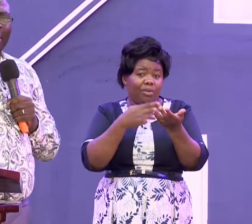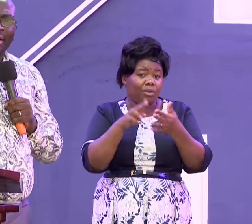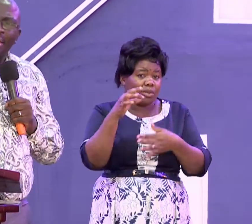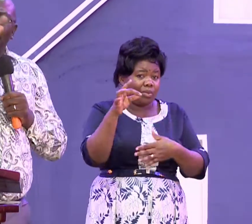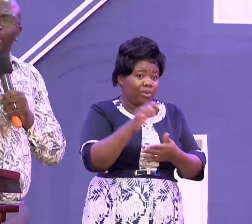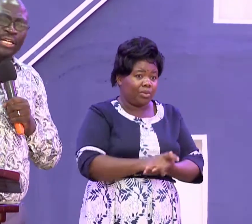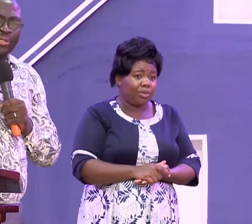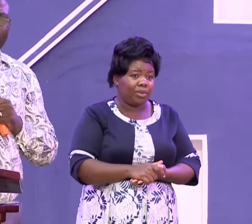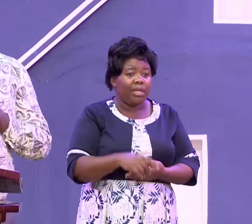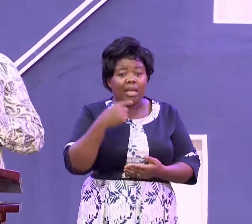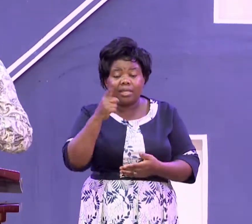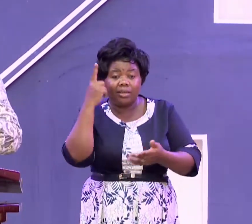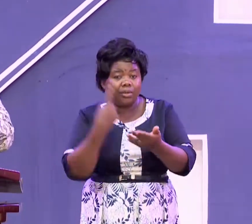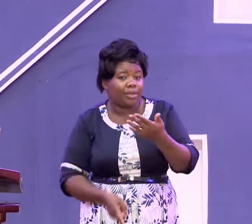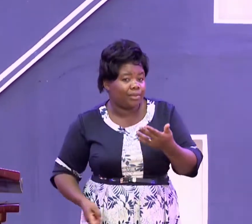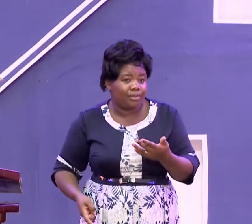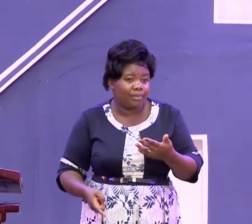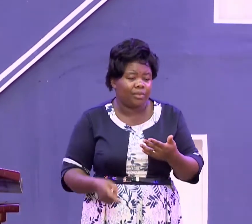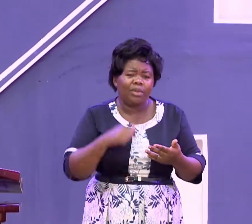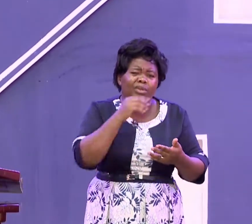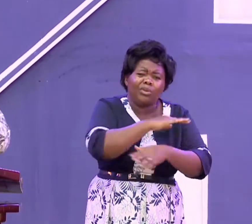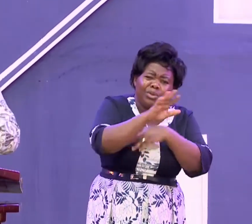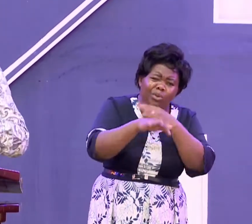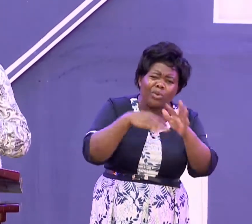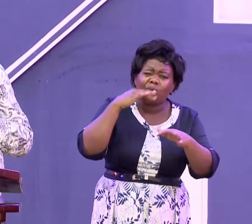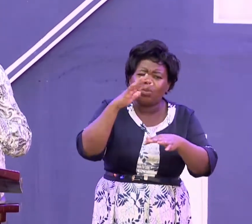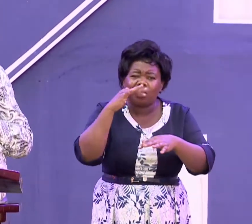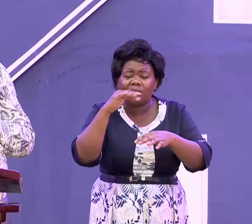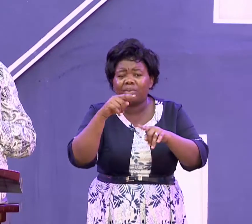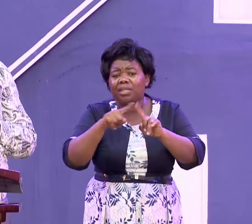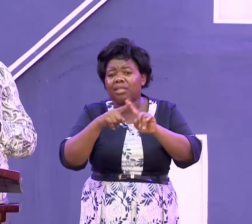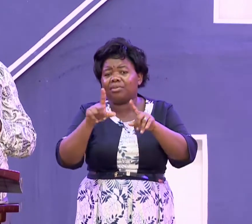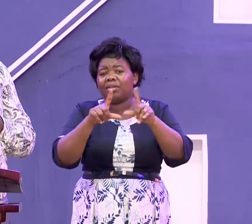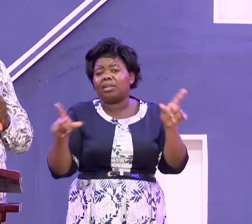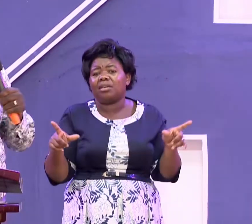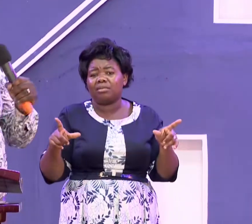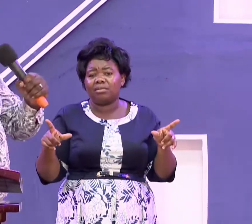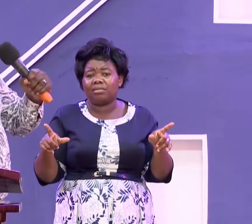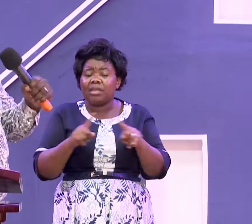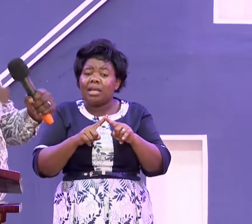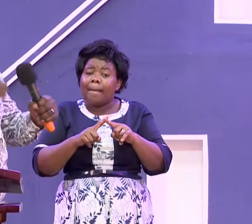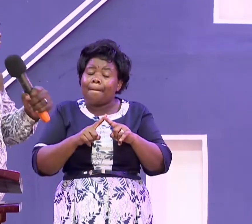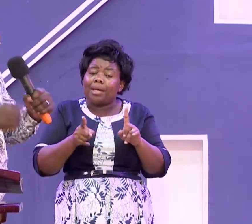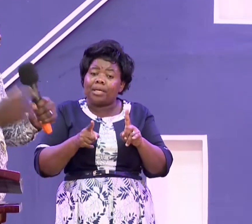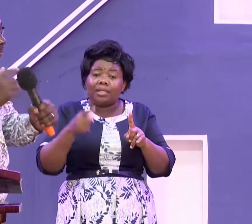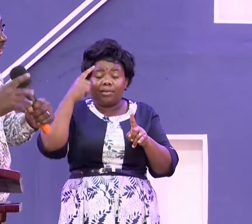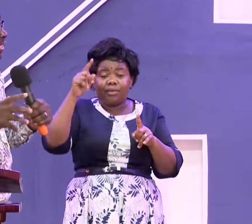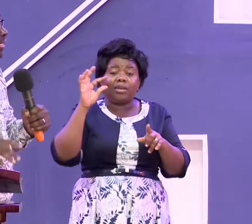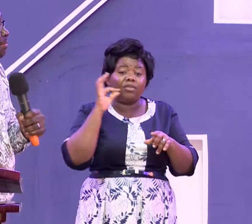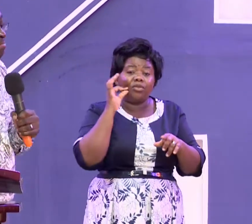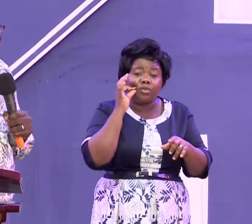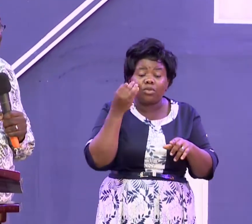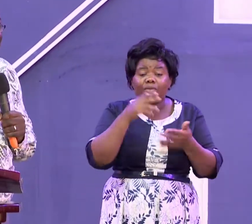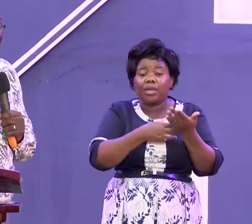Spirit. Let me tell you, not all speak in tongues. But for this fruit of the Holy